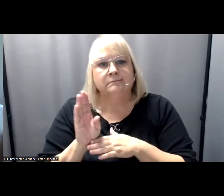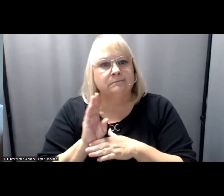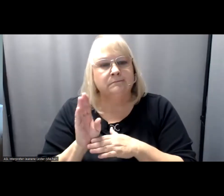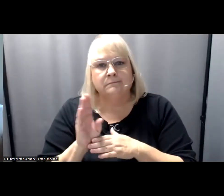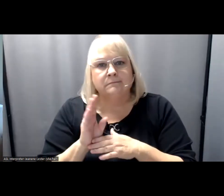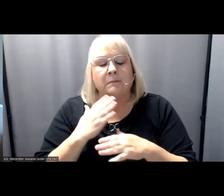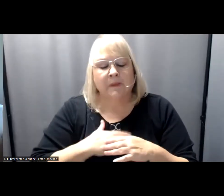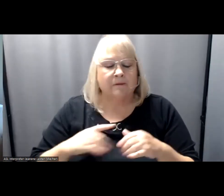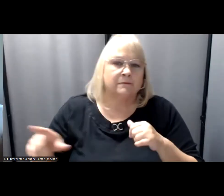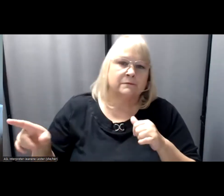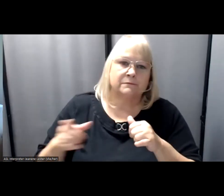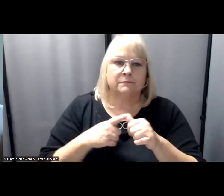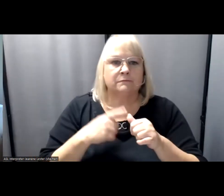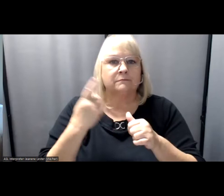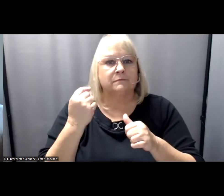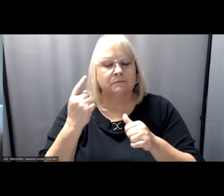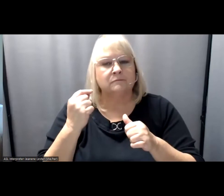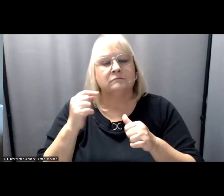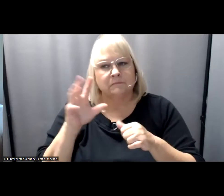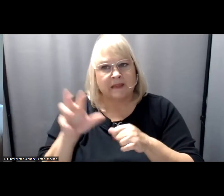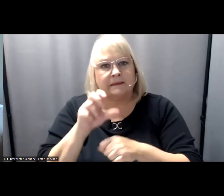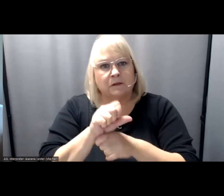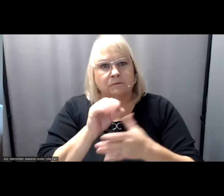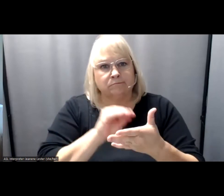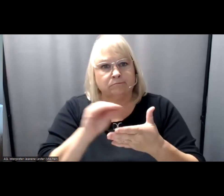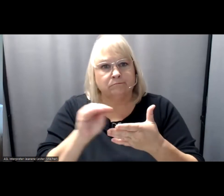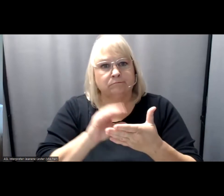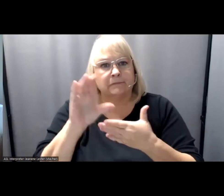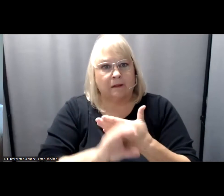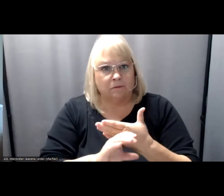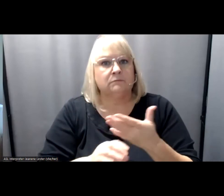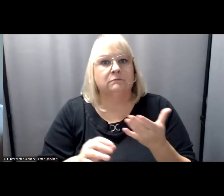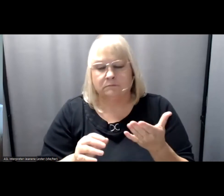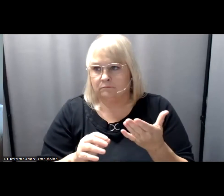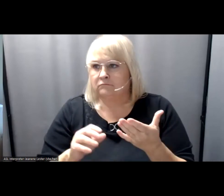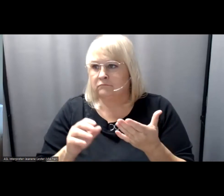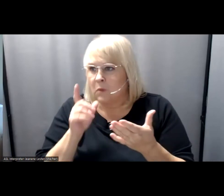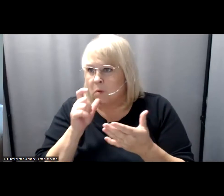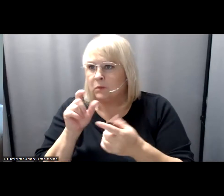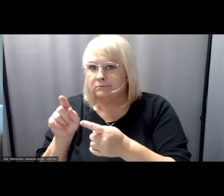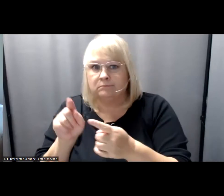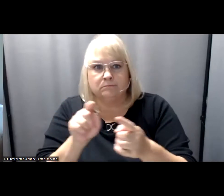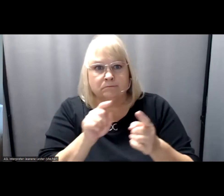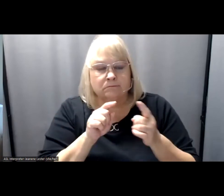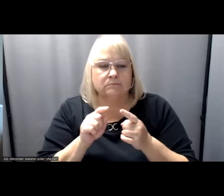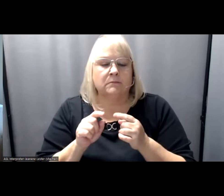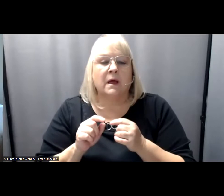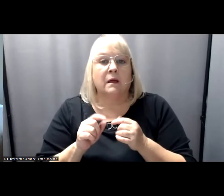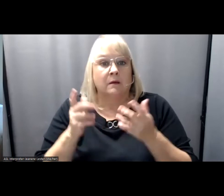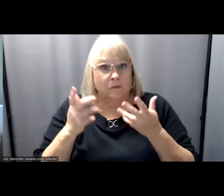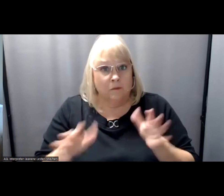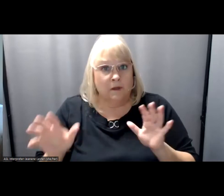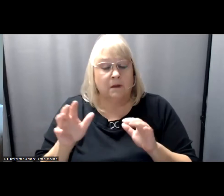first step when we break down the process of this Go See initiative. Then once we're done with the Go